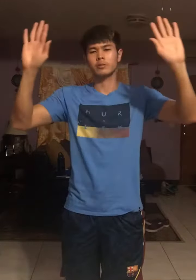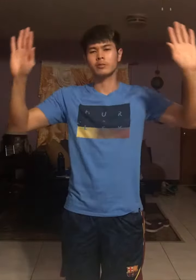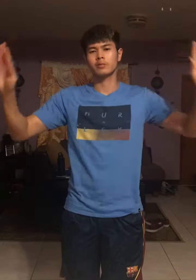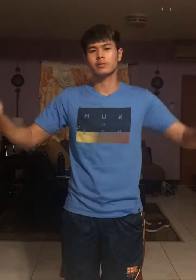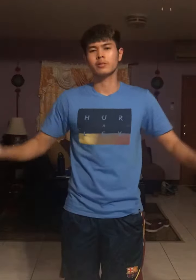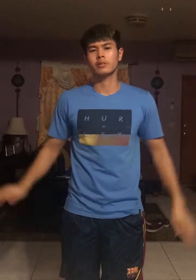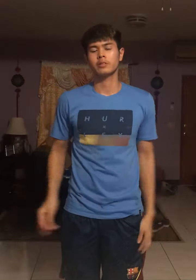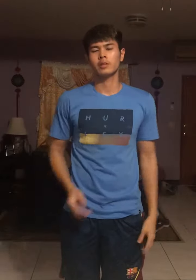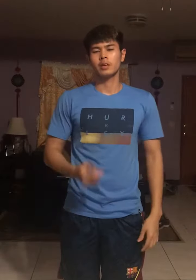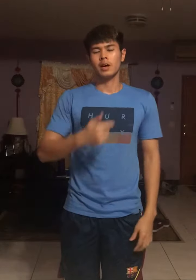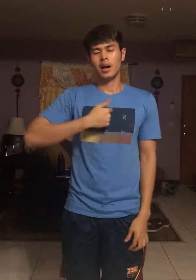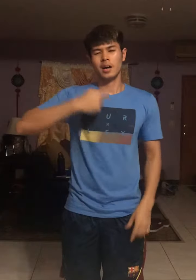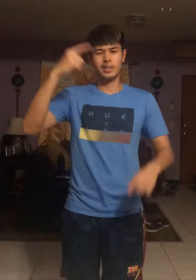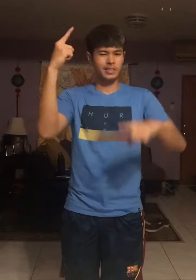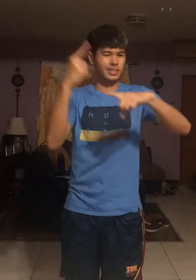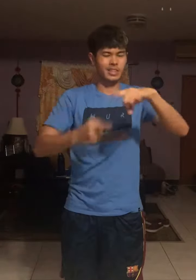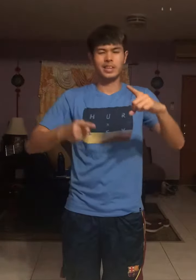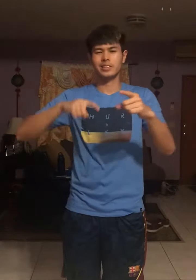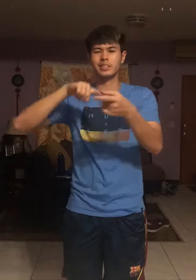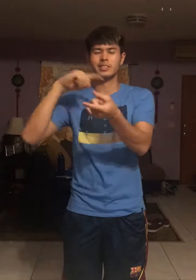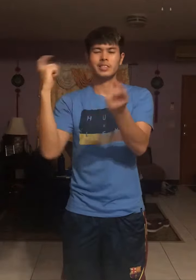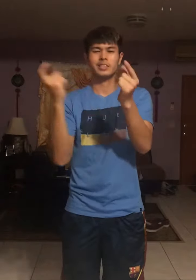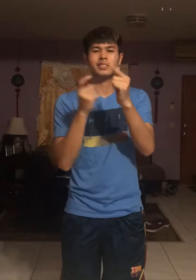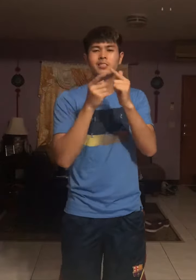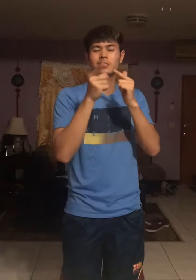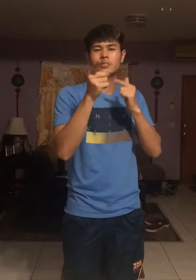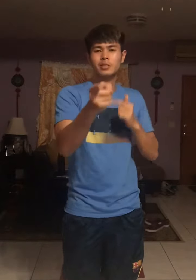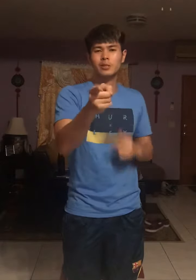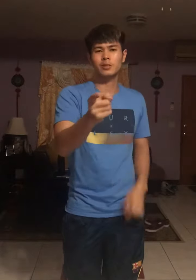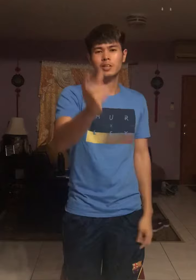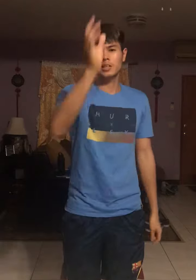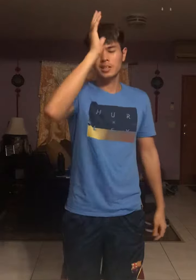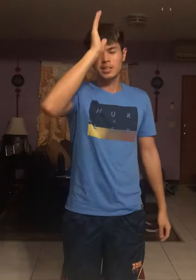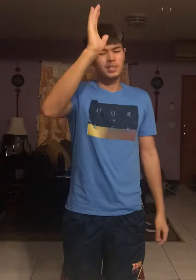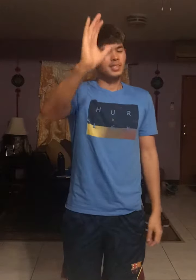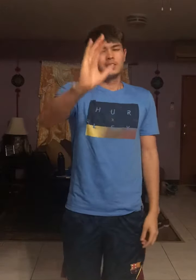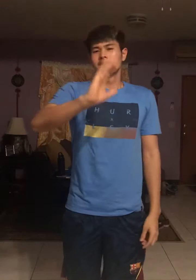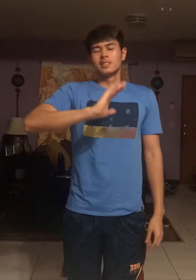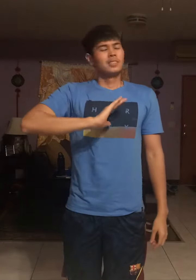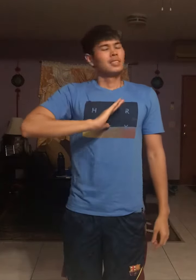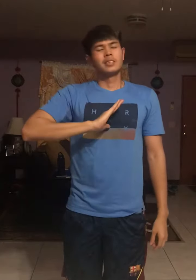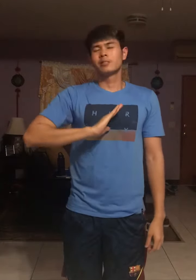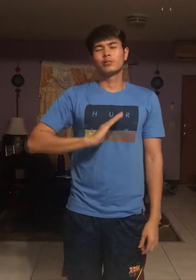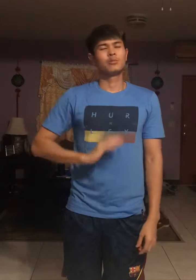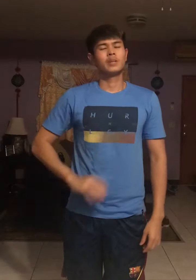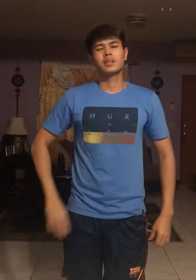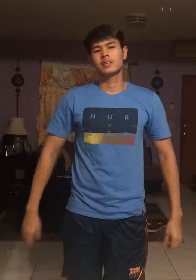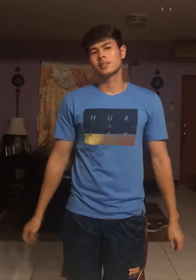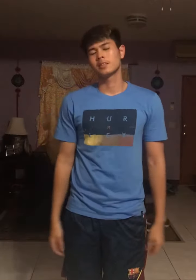How could I make a man out of you?